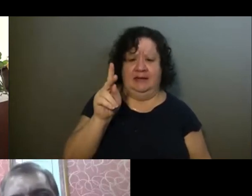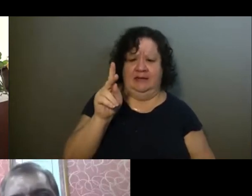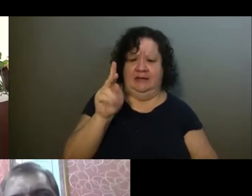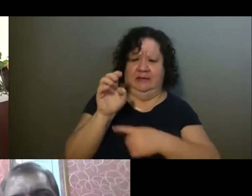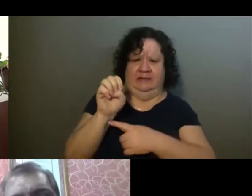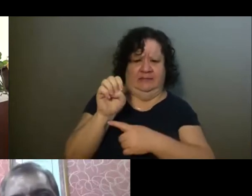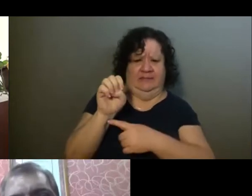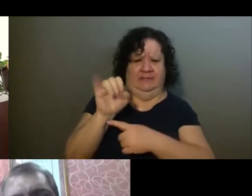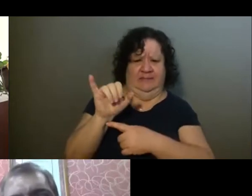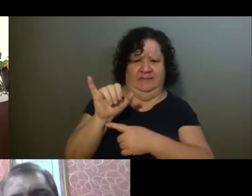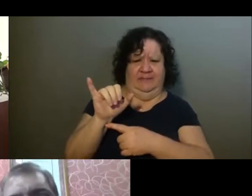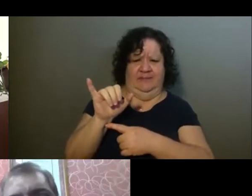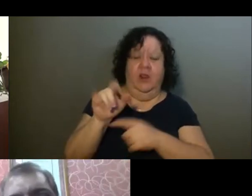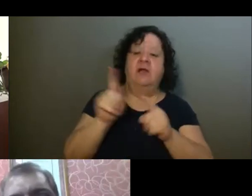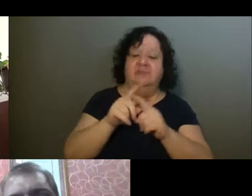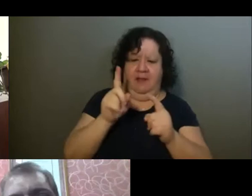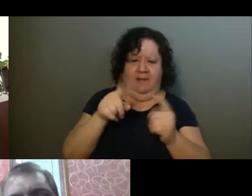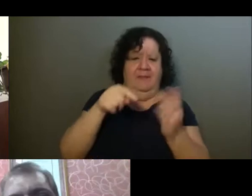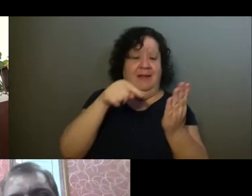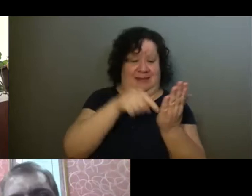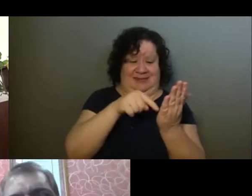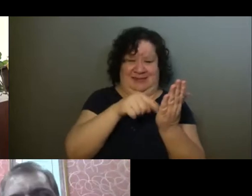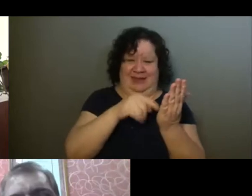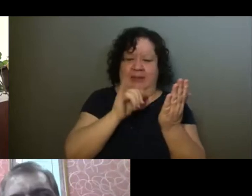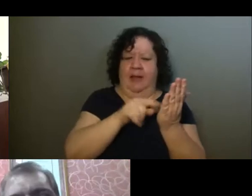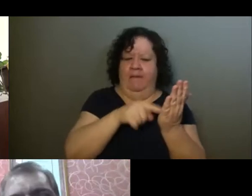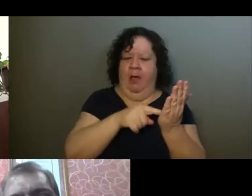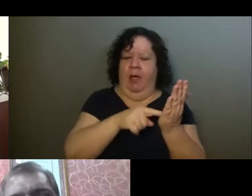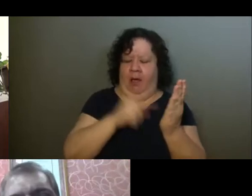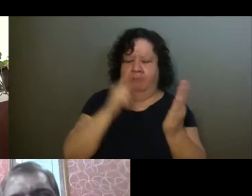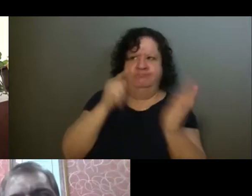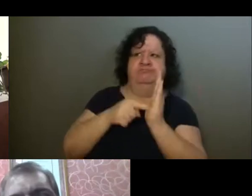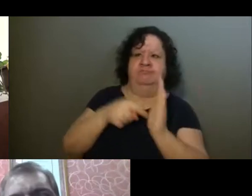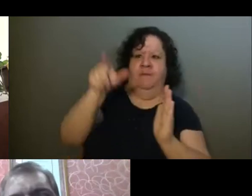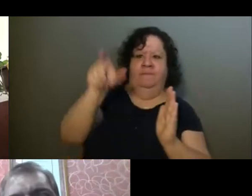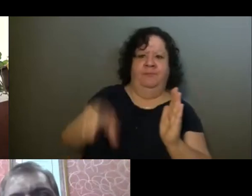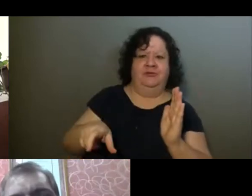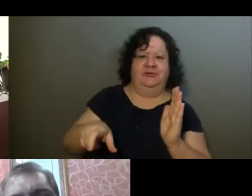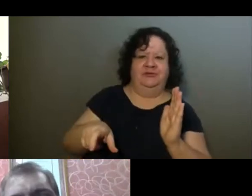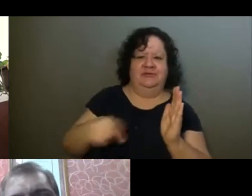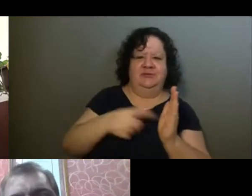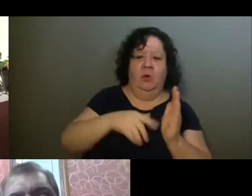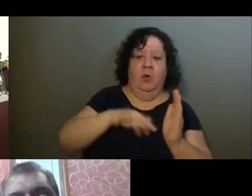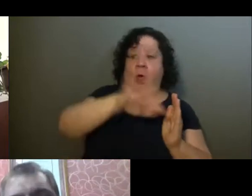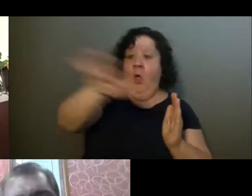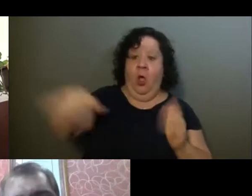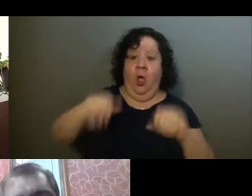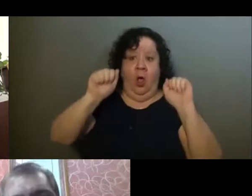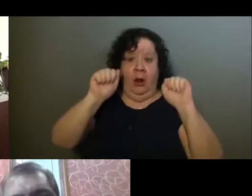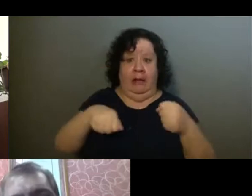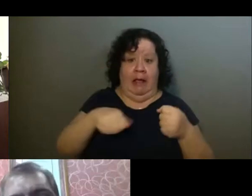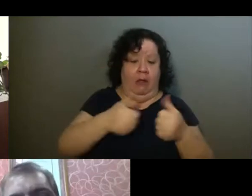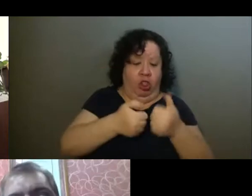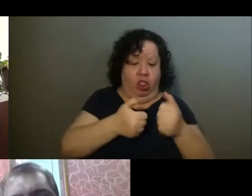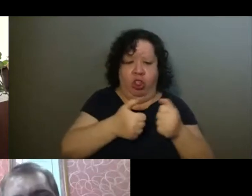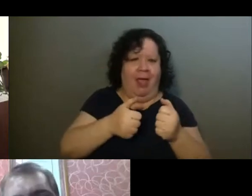person with the tracking module. The nearby people gets alert that there is a person with disability who